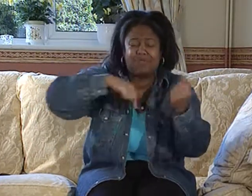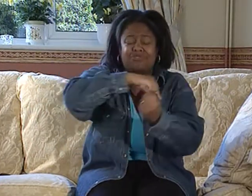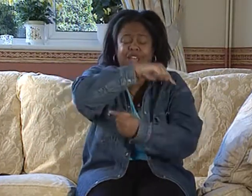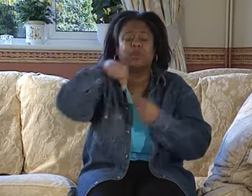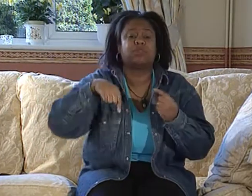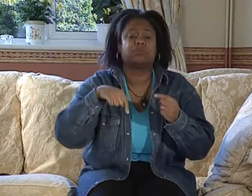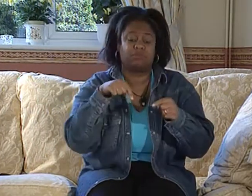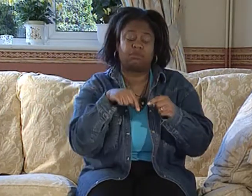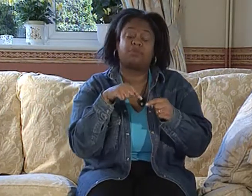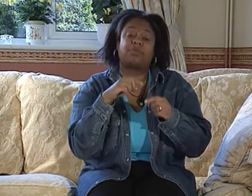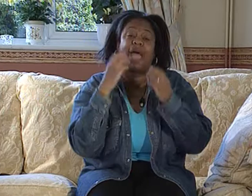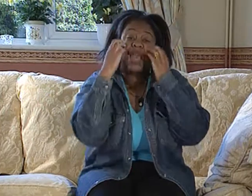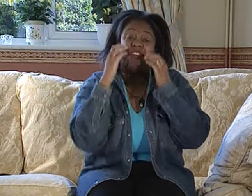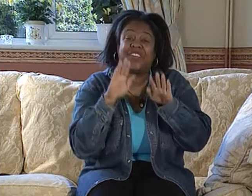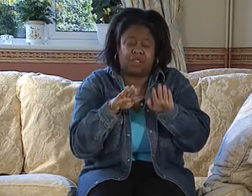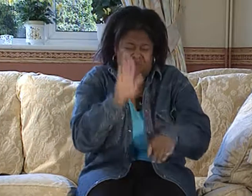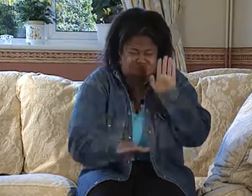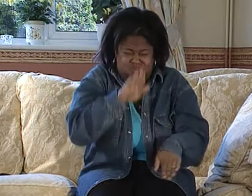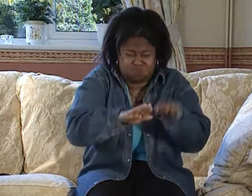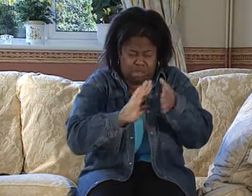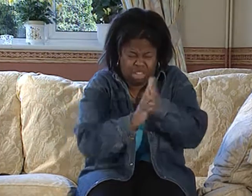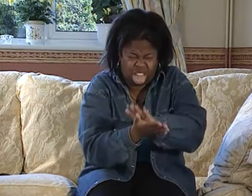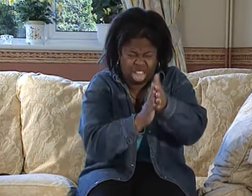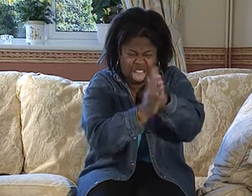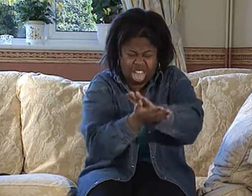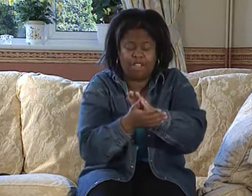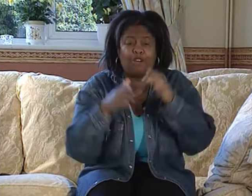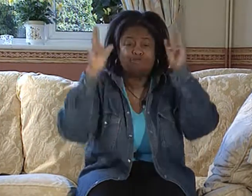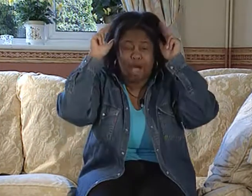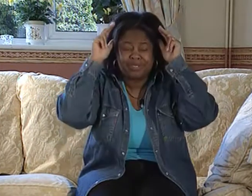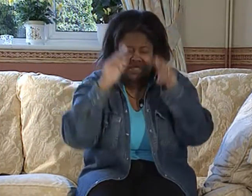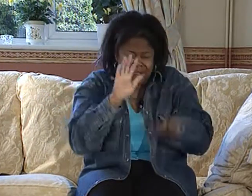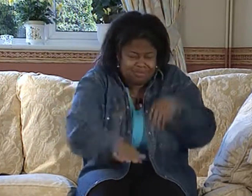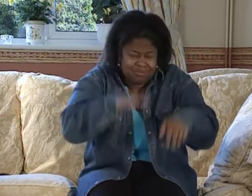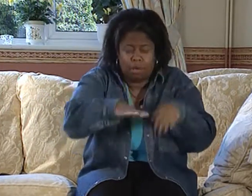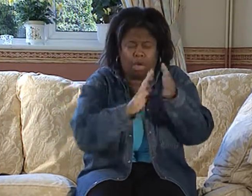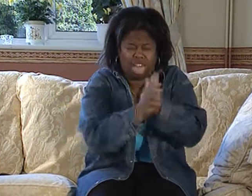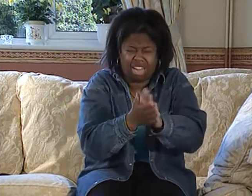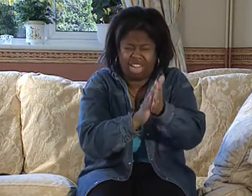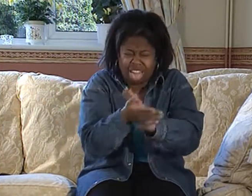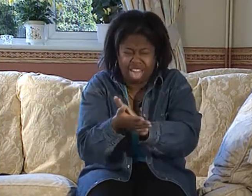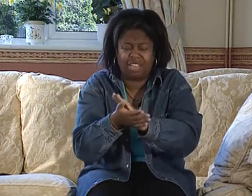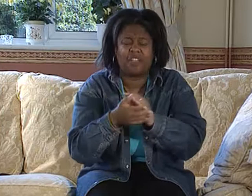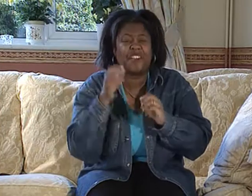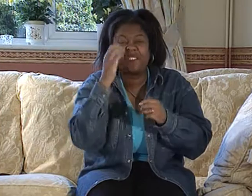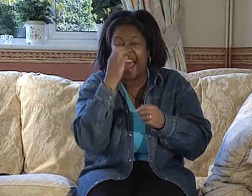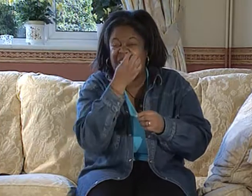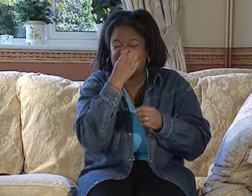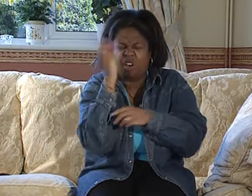beds ran the rabbit, and round ran Ella. The rabbit trampled on the flowers. Ella trampled on the